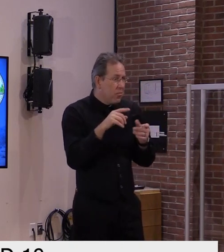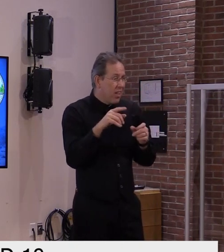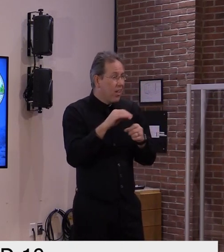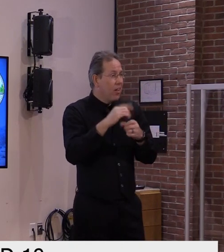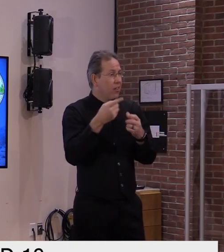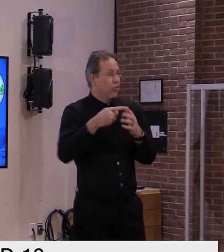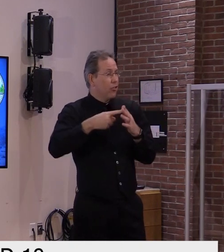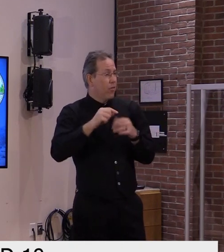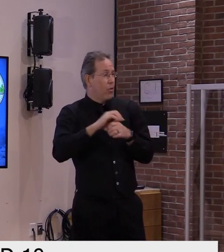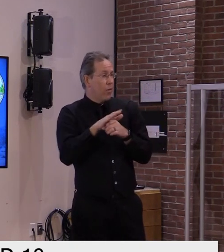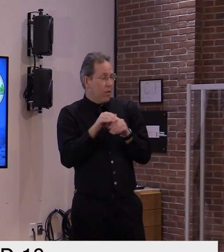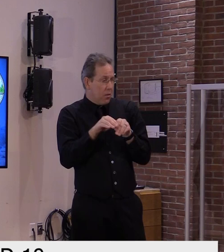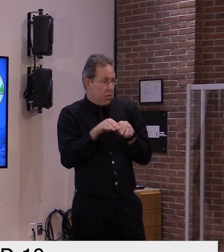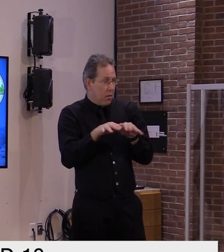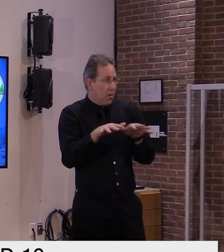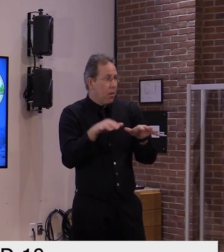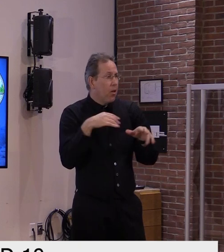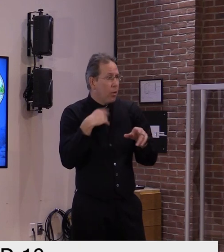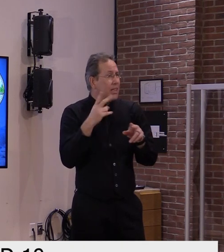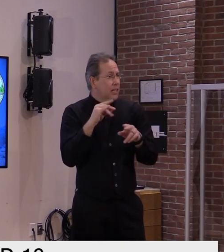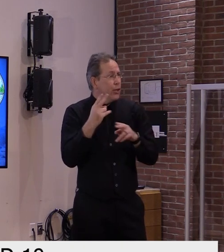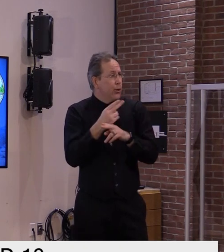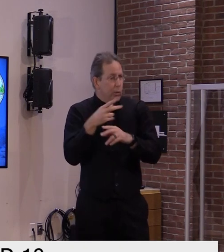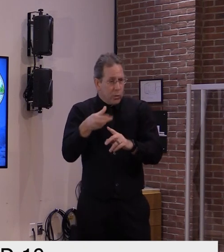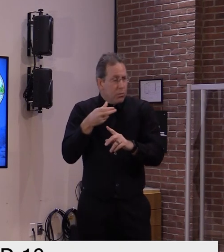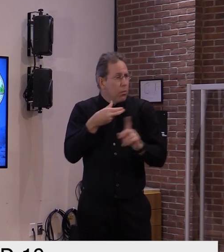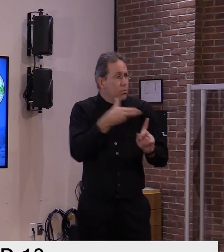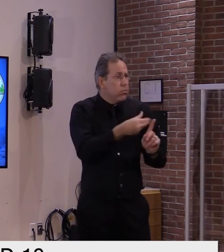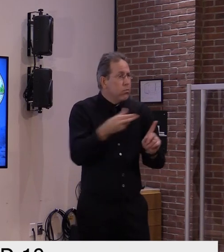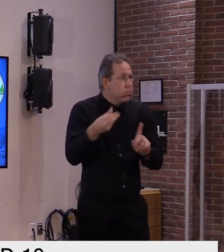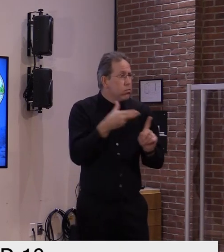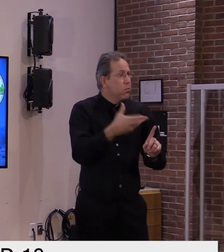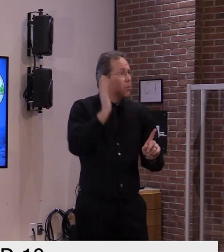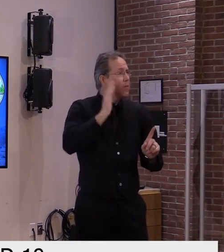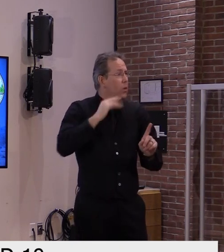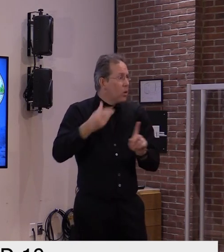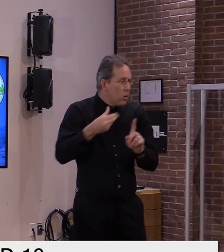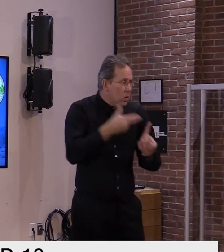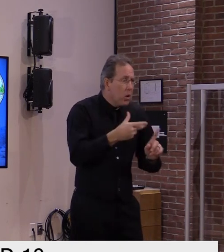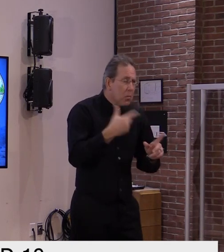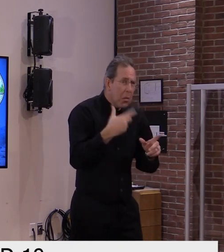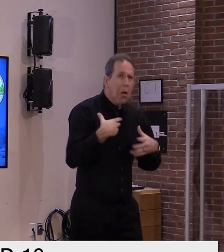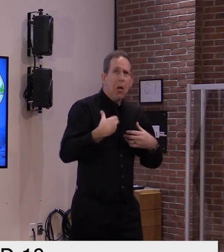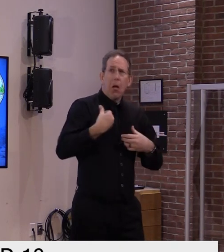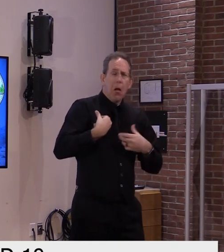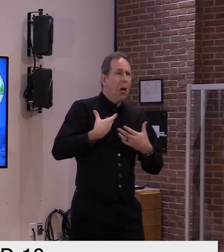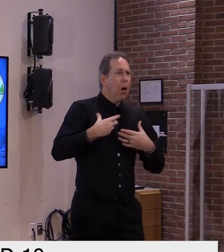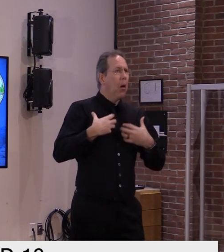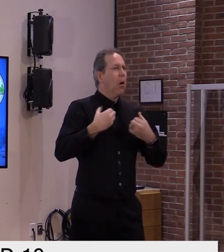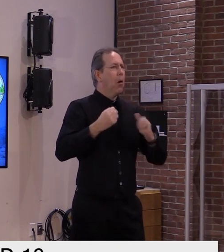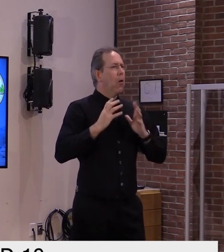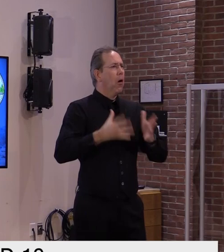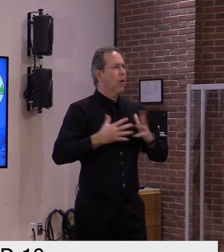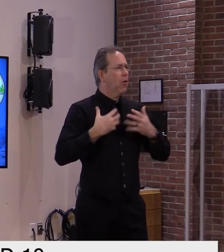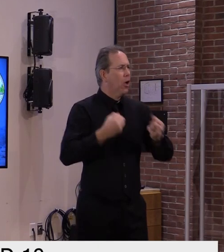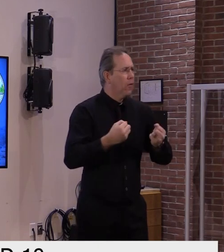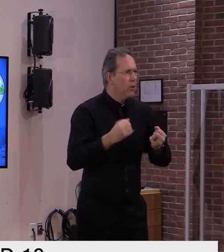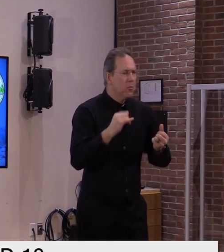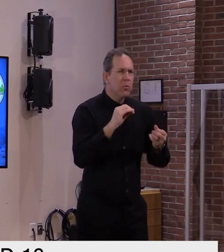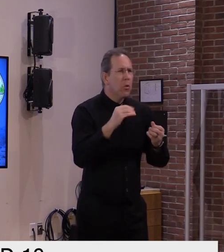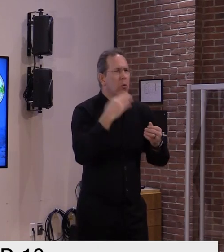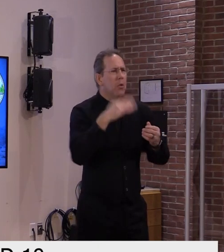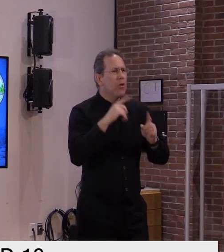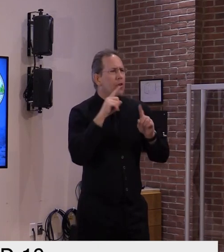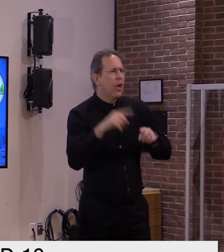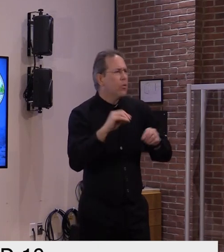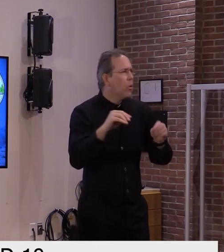respiratory symptoms in those who were treated. There were no significant adverse effects of the therapy. The researchers